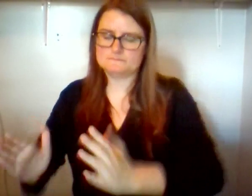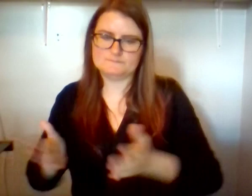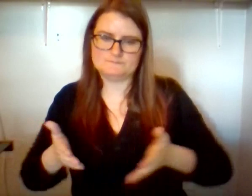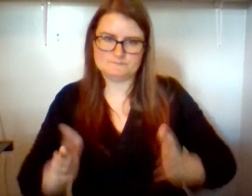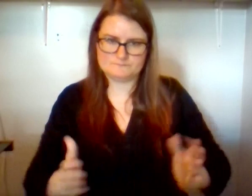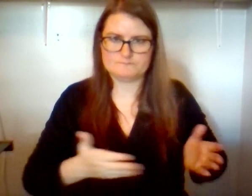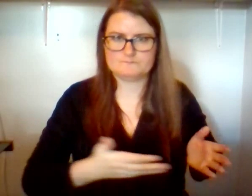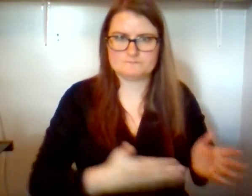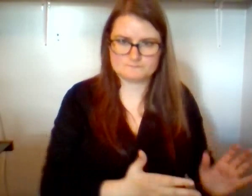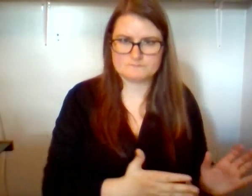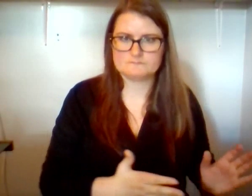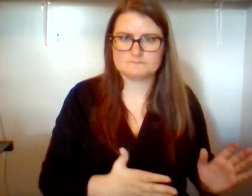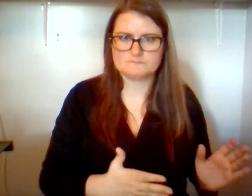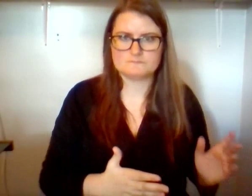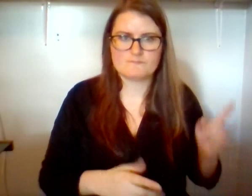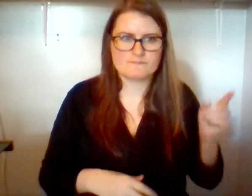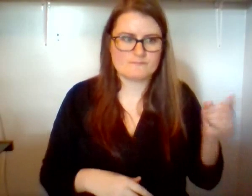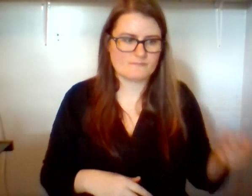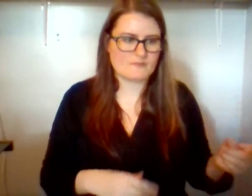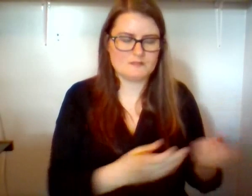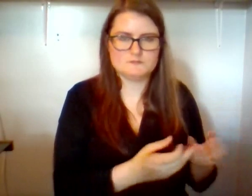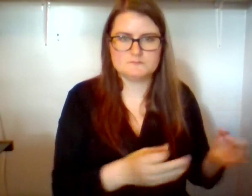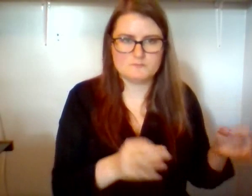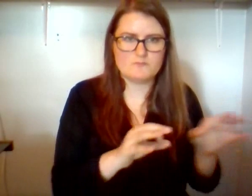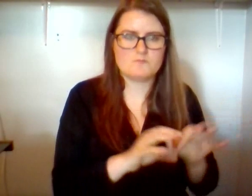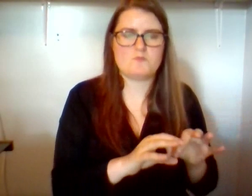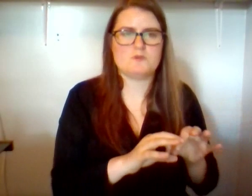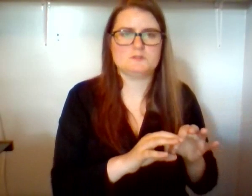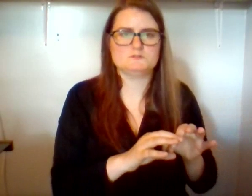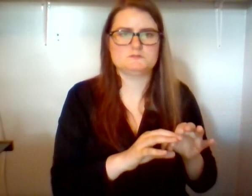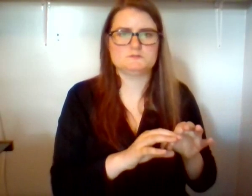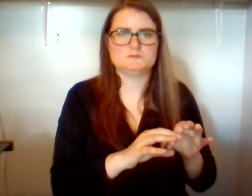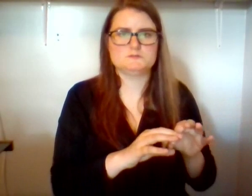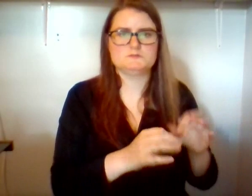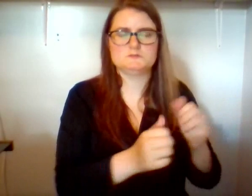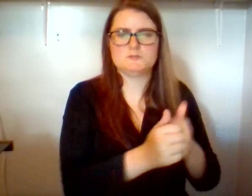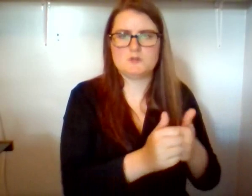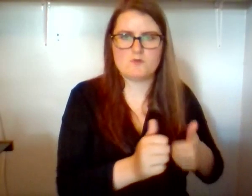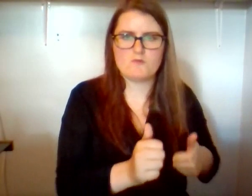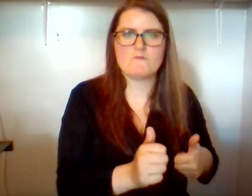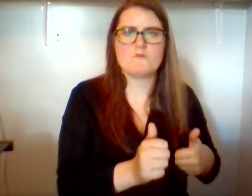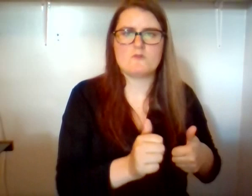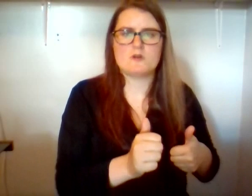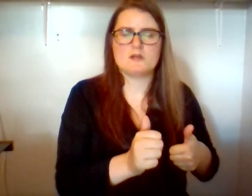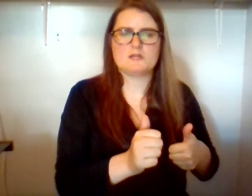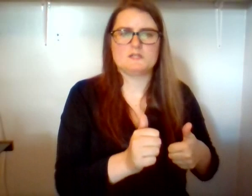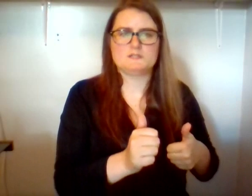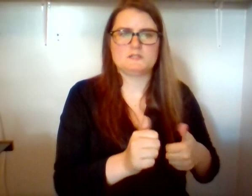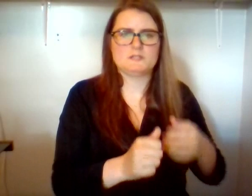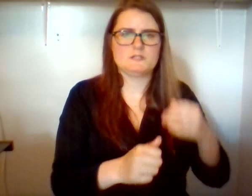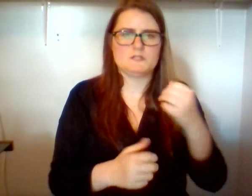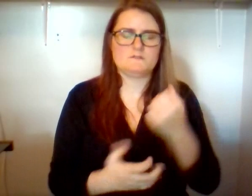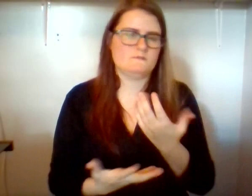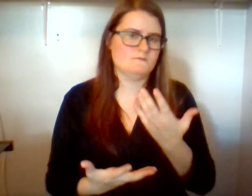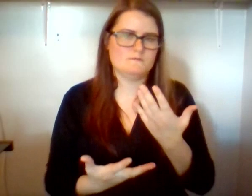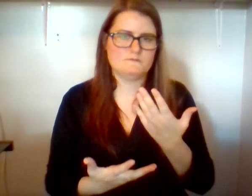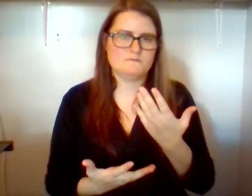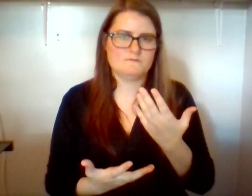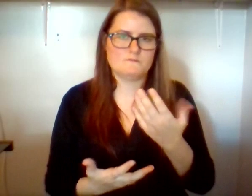And we've tried to abstract sex from the covenantal, deep, personal, emotional, spiritual union of a man and a woman in